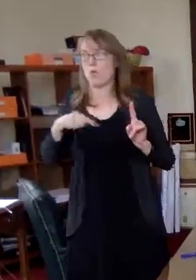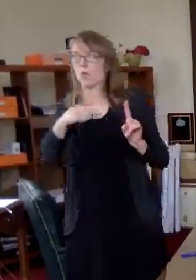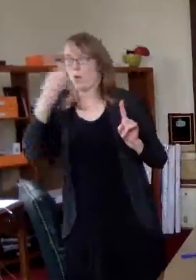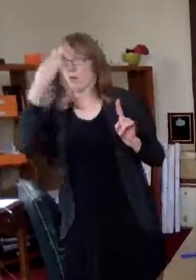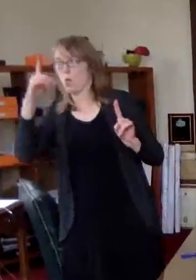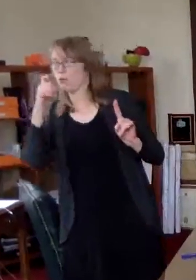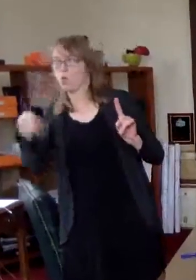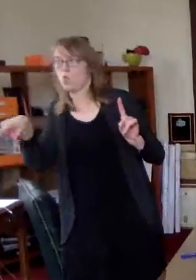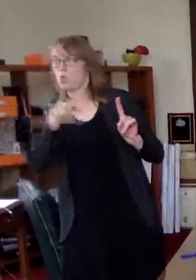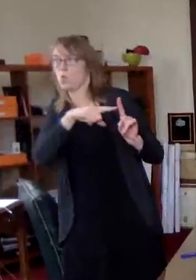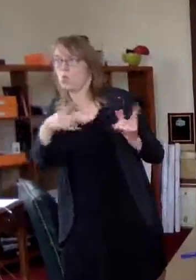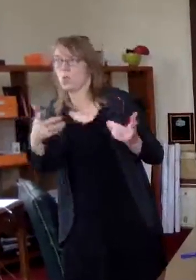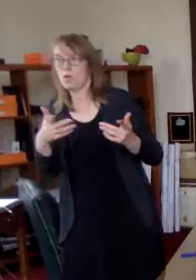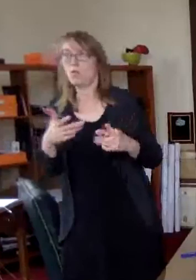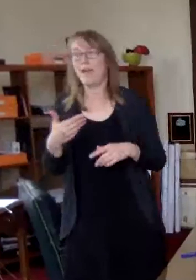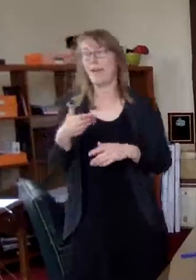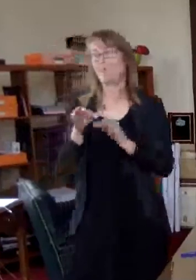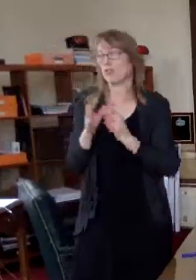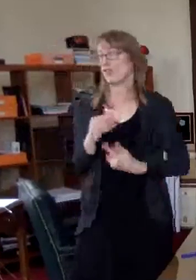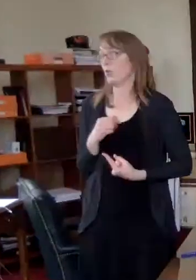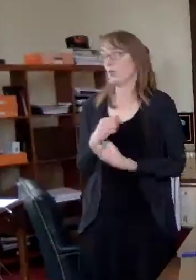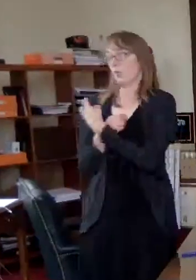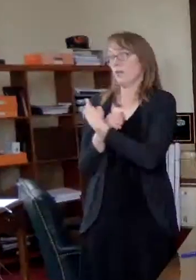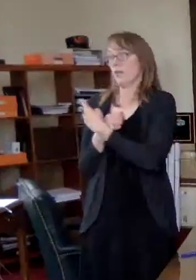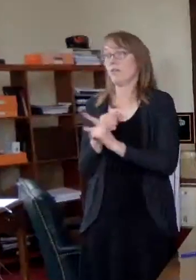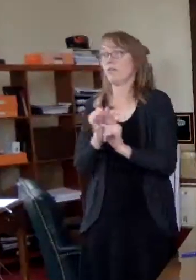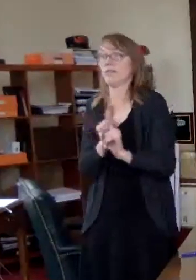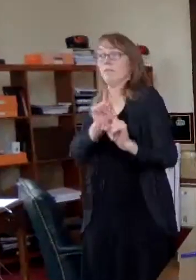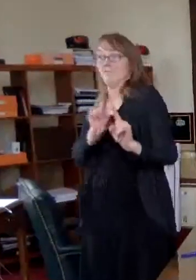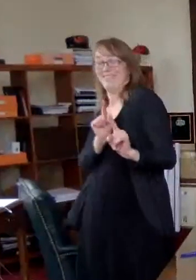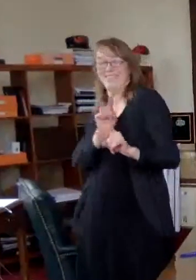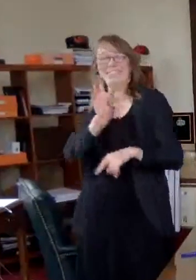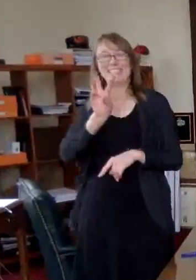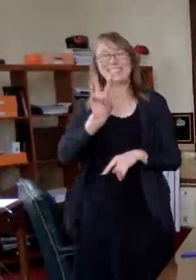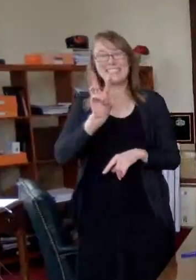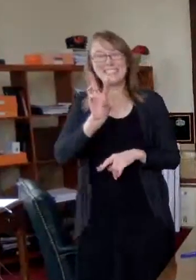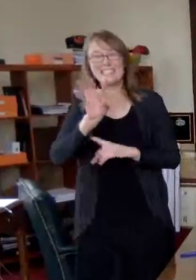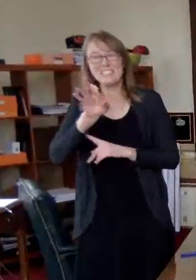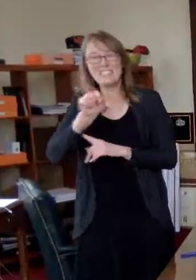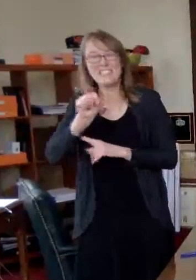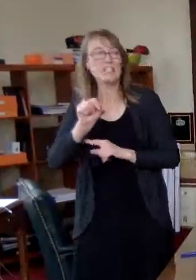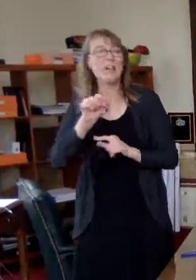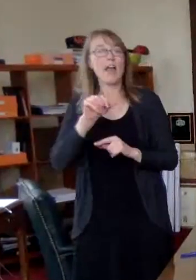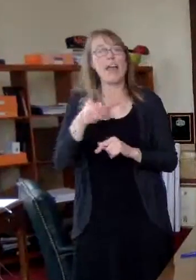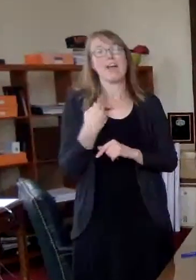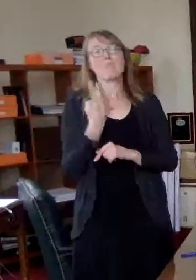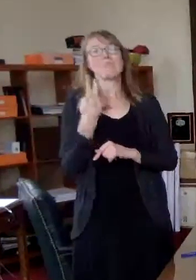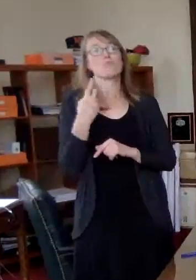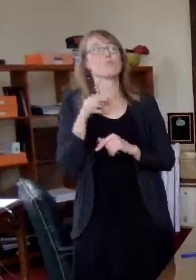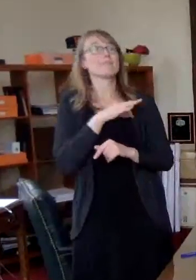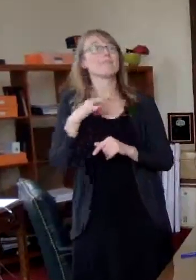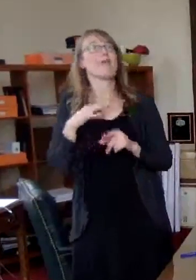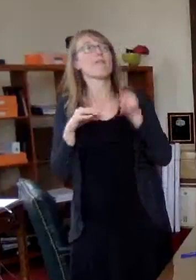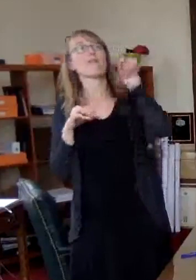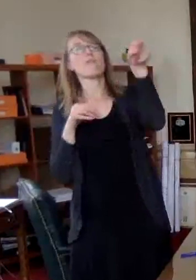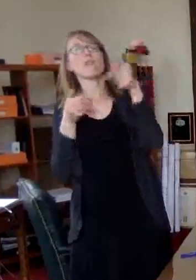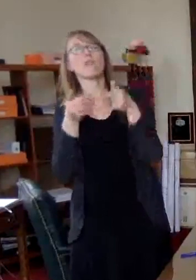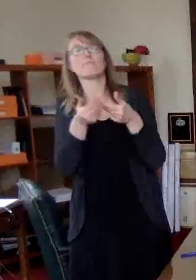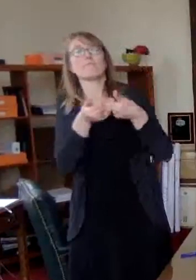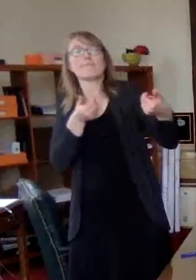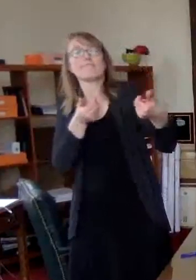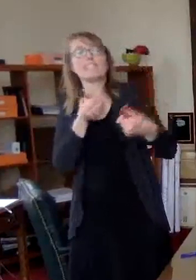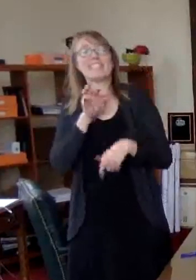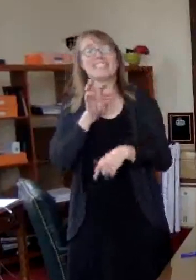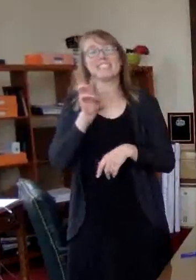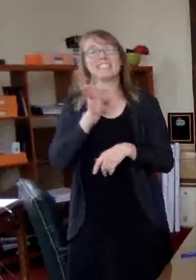staff people over here that are at least 6 feet apart. That's why we continue to come on and sort of pound this message home. I know some